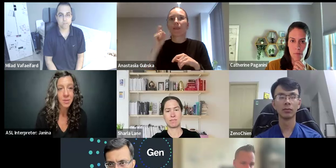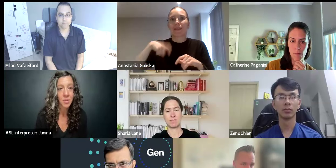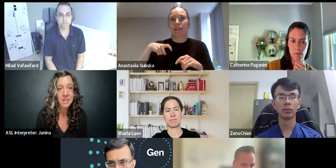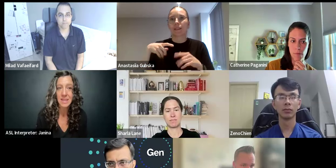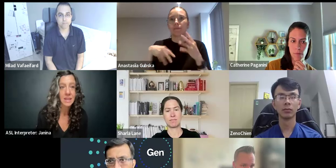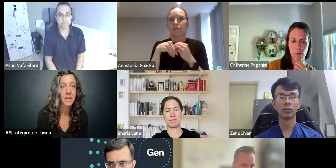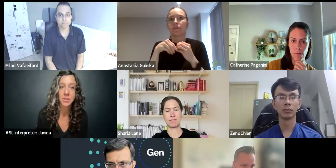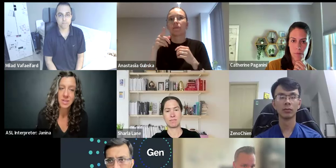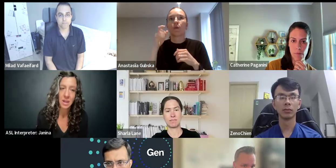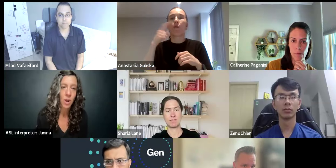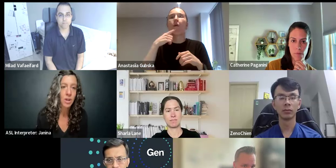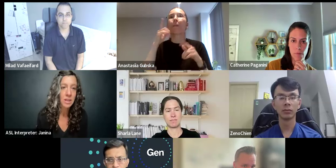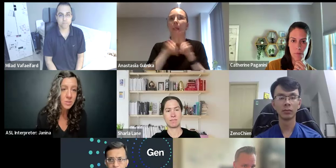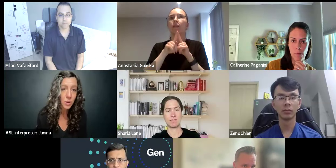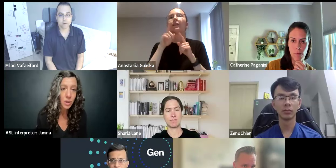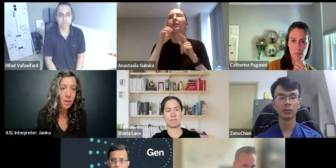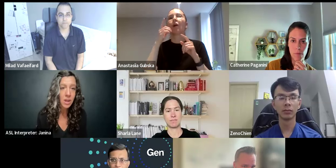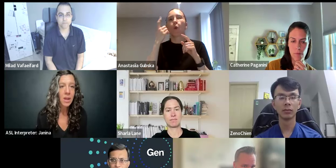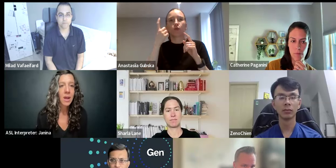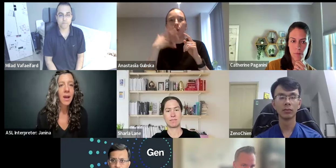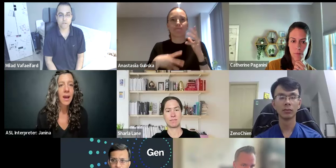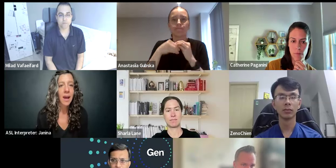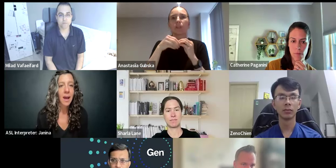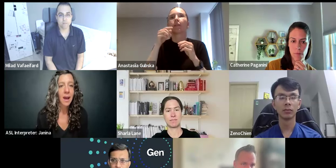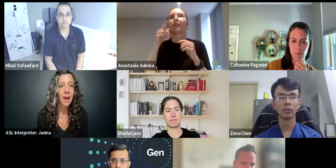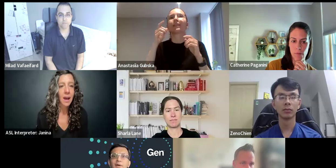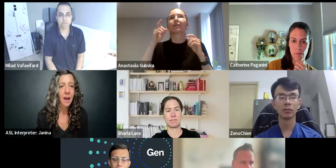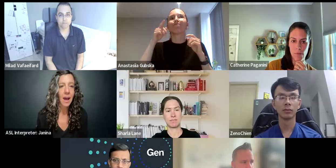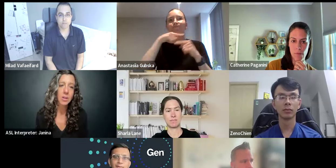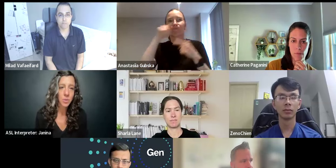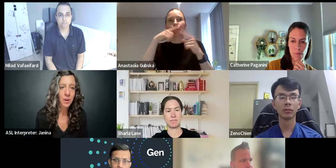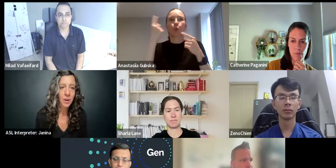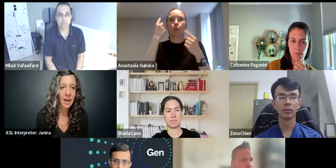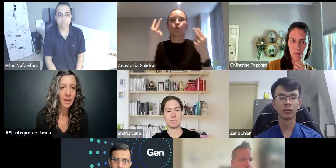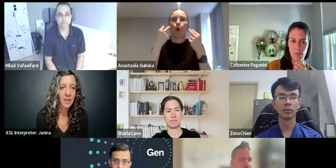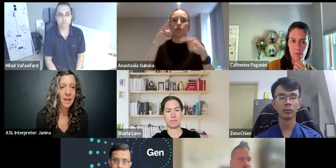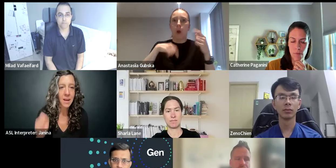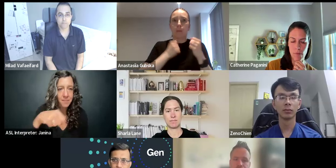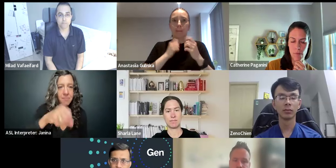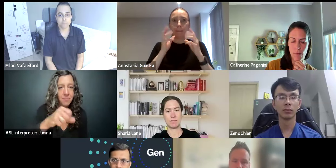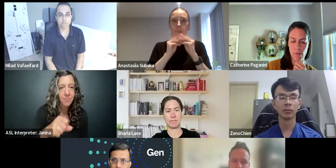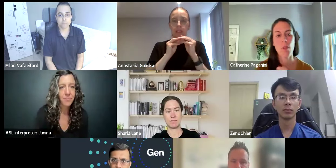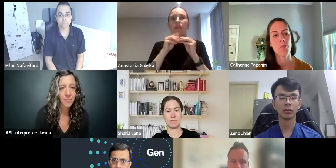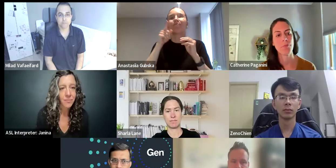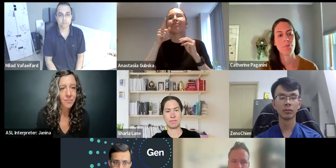at AWS, they didn't understand what our needs were. Yeah. I also want to add that